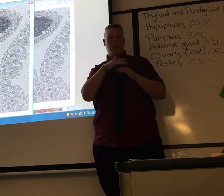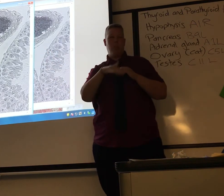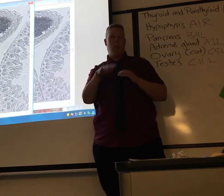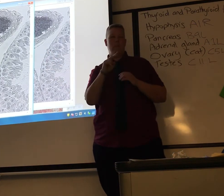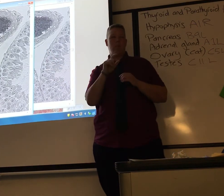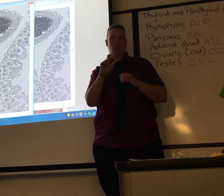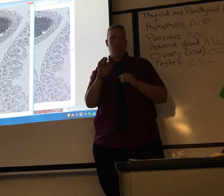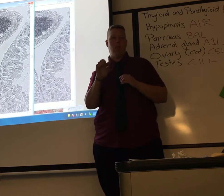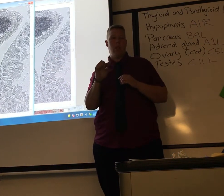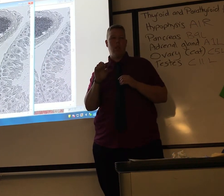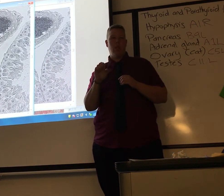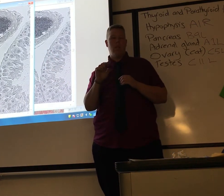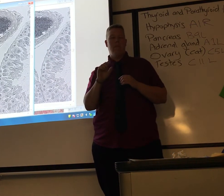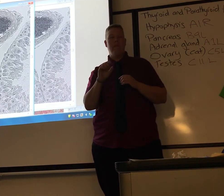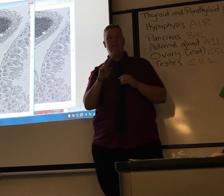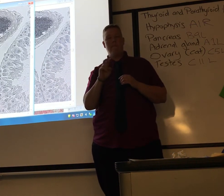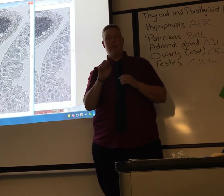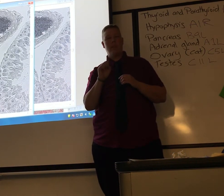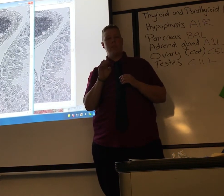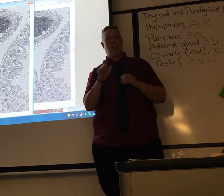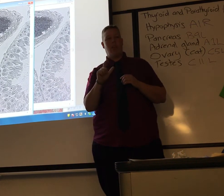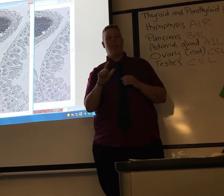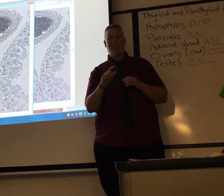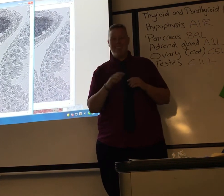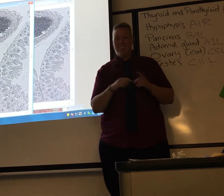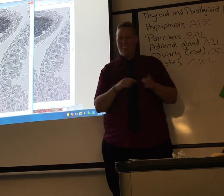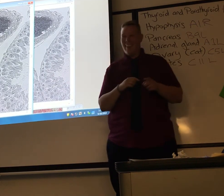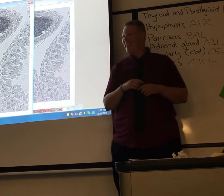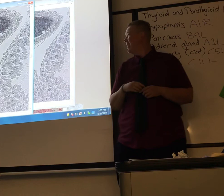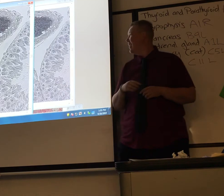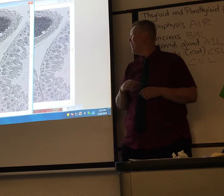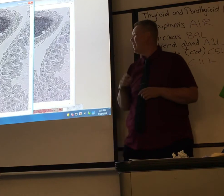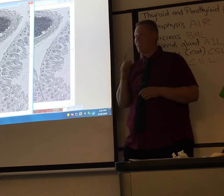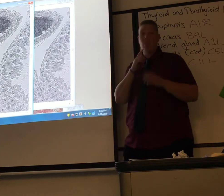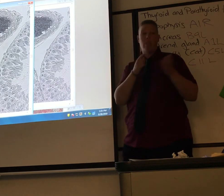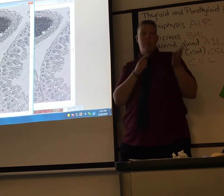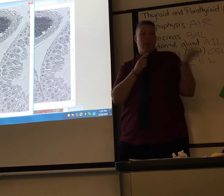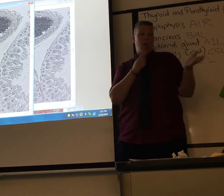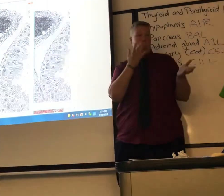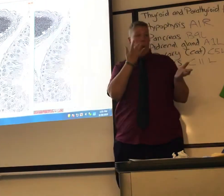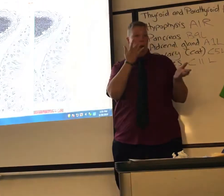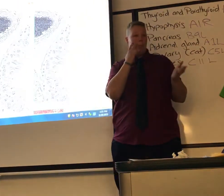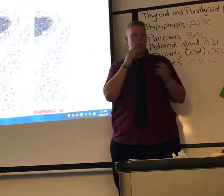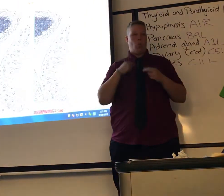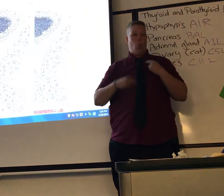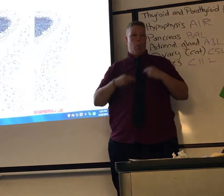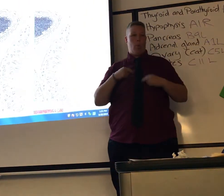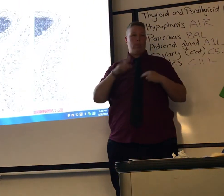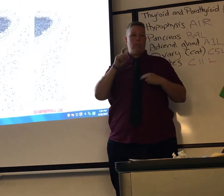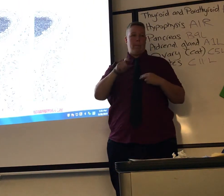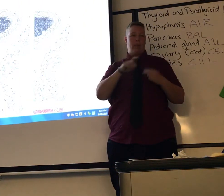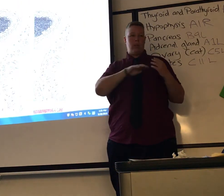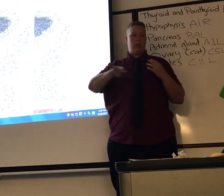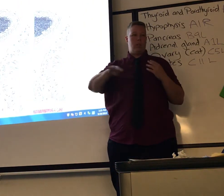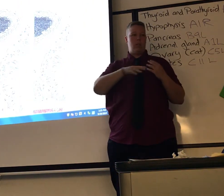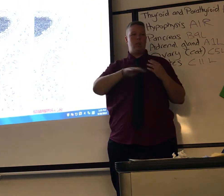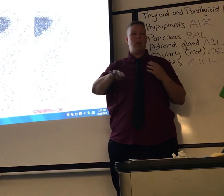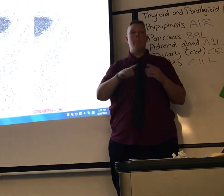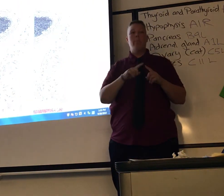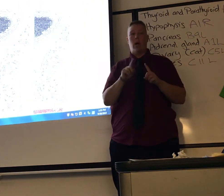students, don't misidentify blood vessels. I mean, they're there because hormones need to get into the bloodstream. Okay, here, that's what you need to know, interstitial